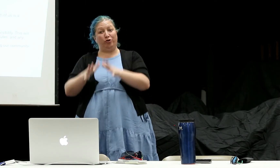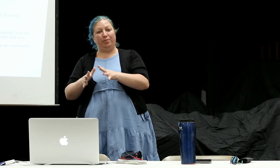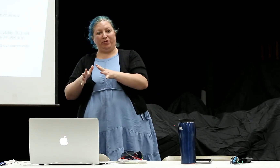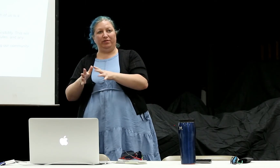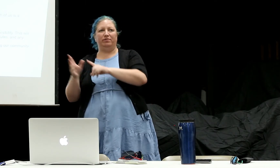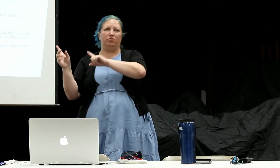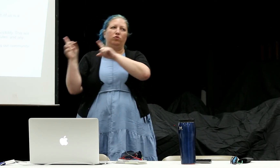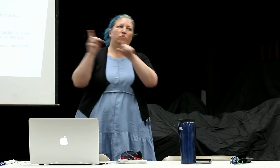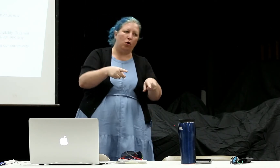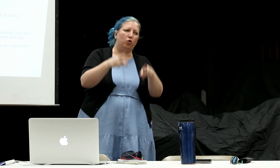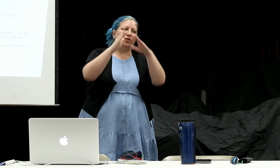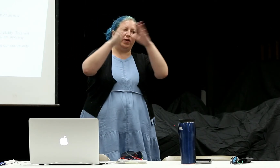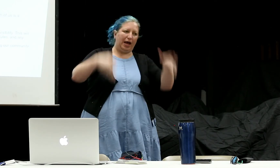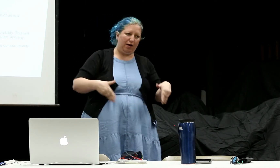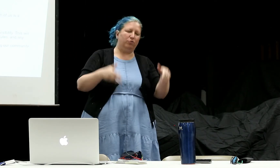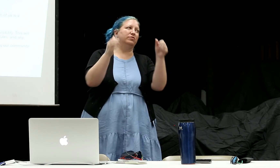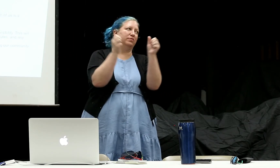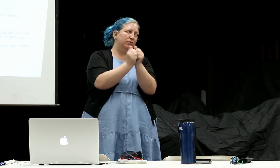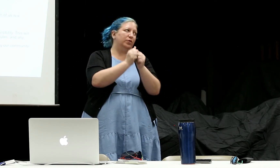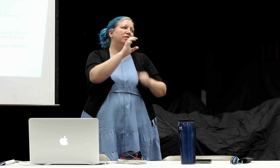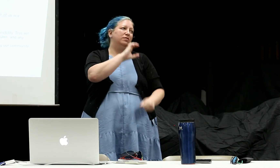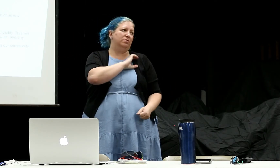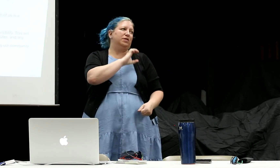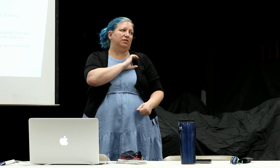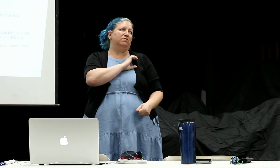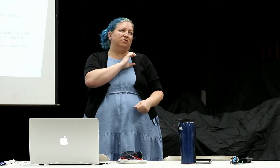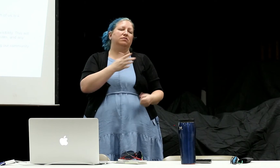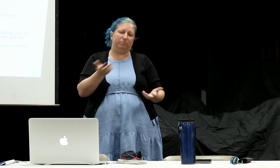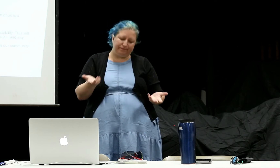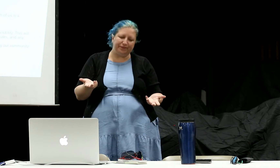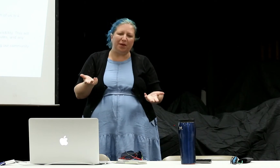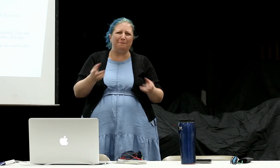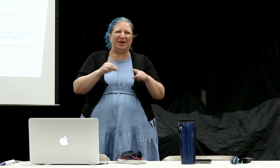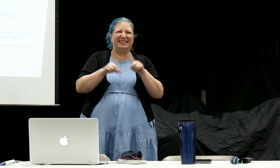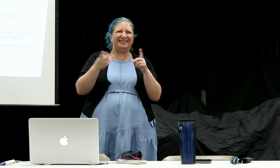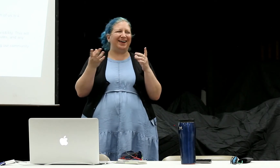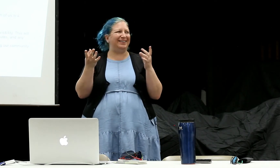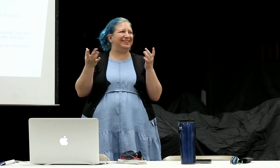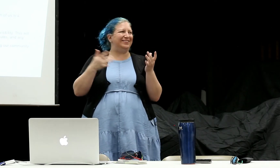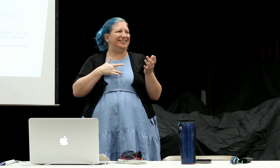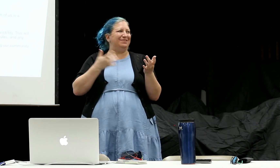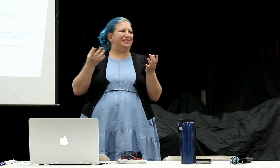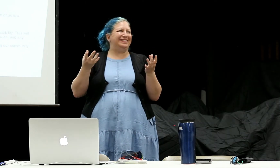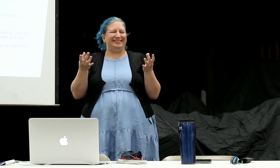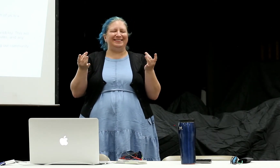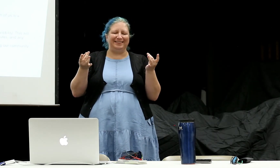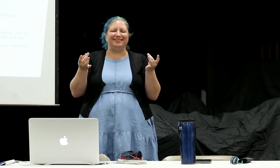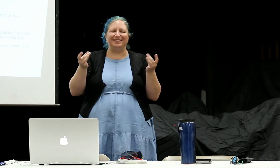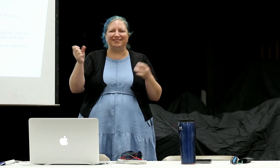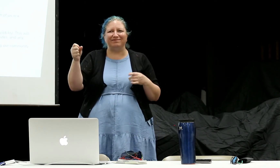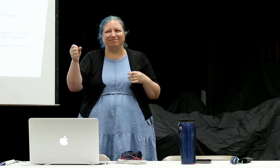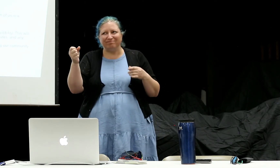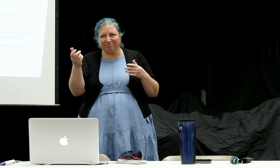better the country for its citizens and for the people who live here. And yes, they